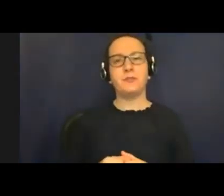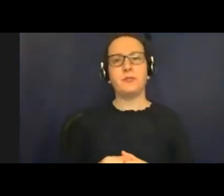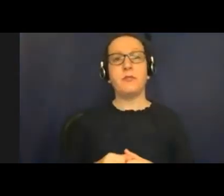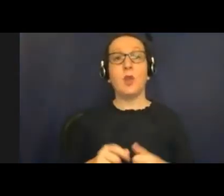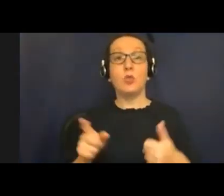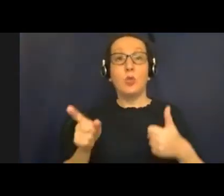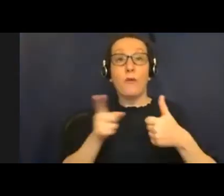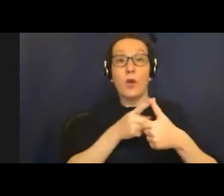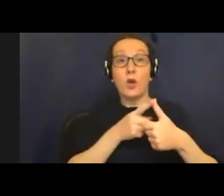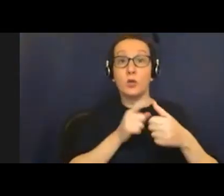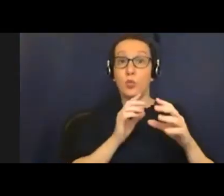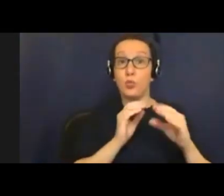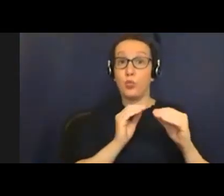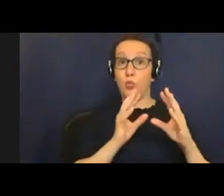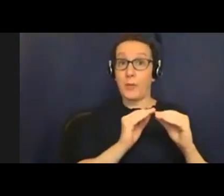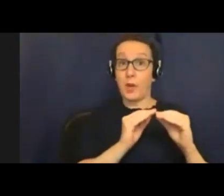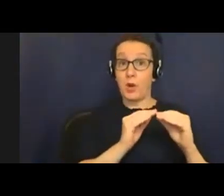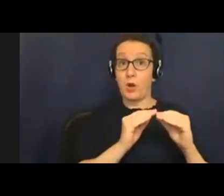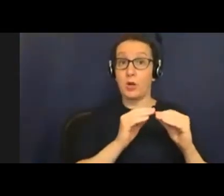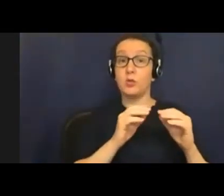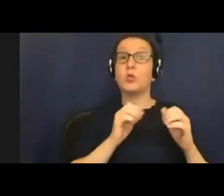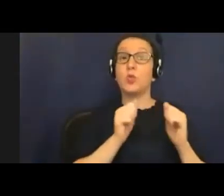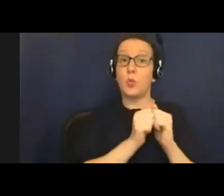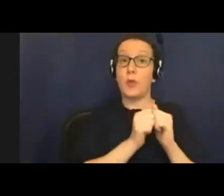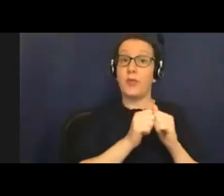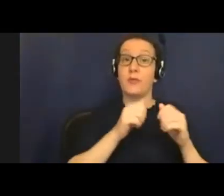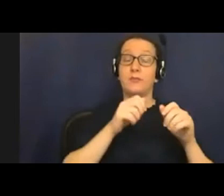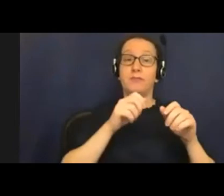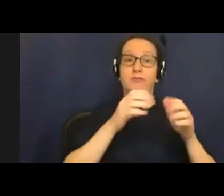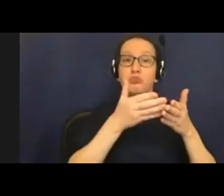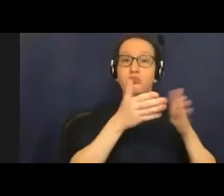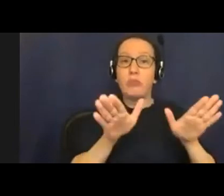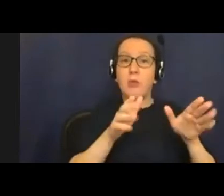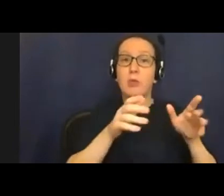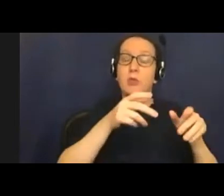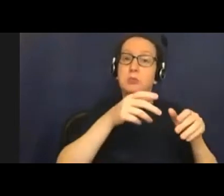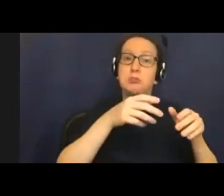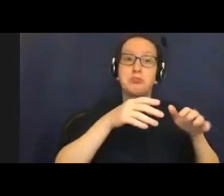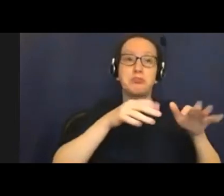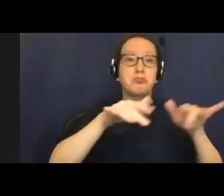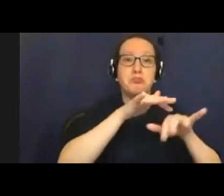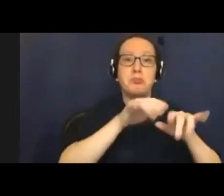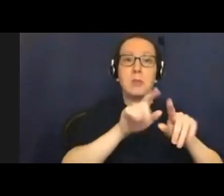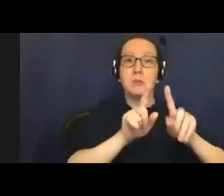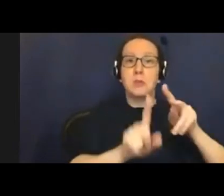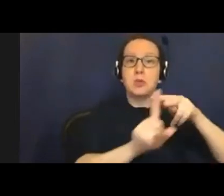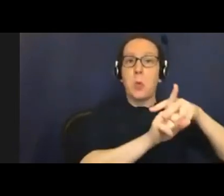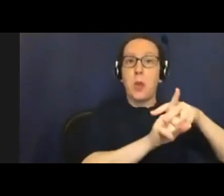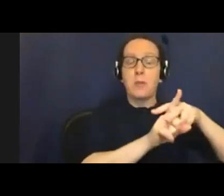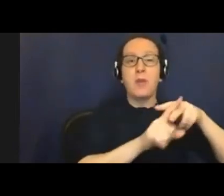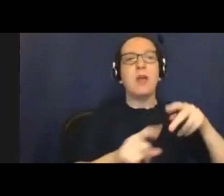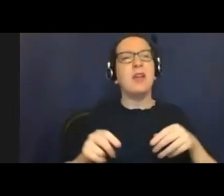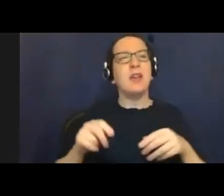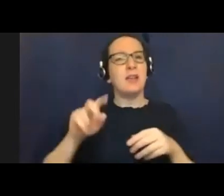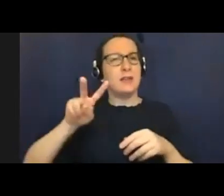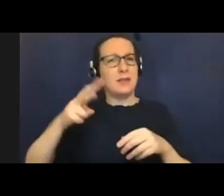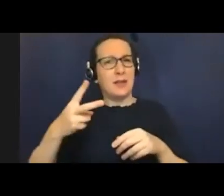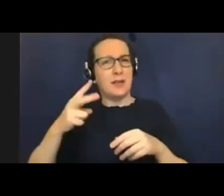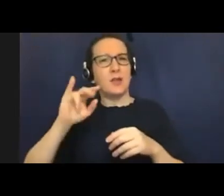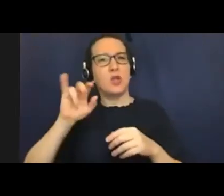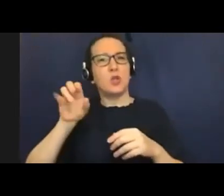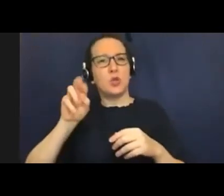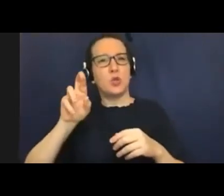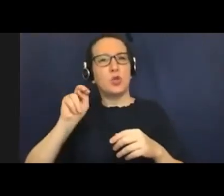second was conducted with journalists and focused on the lack of representation of deaf people in the media.